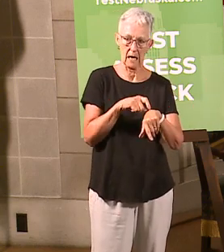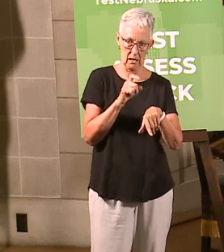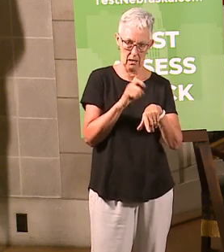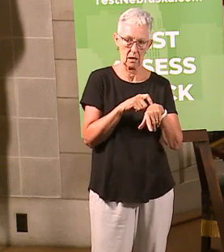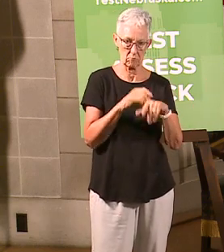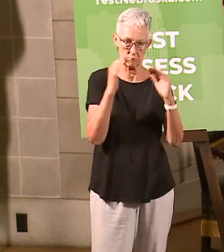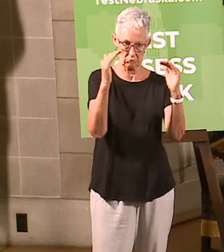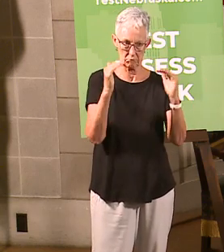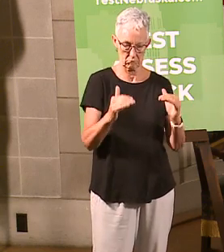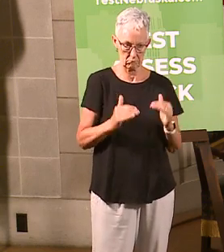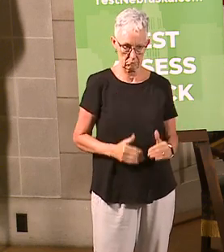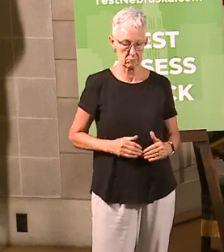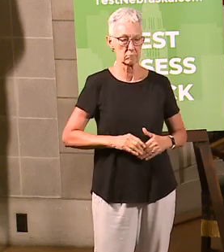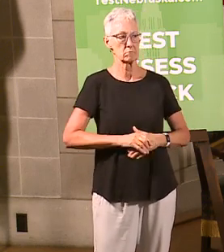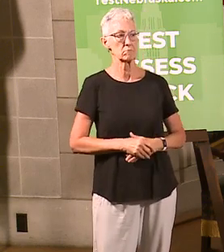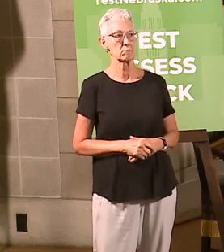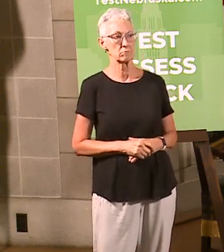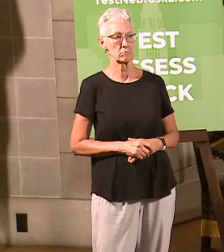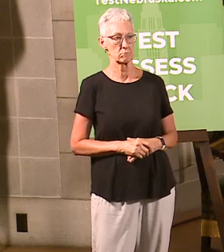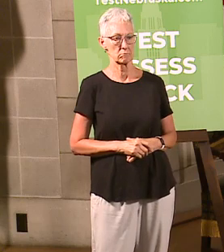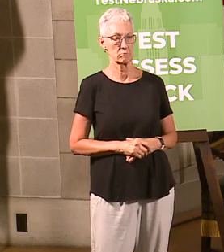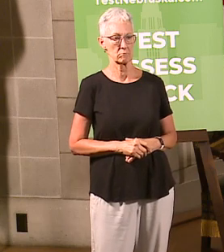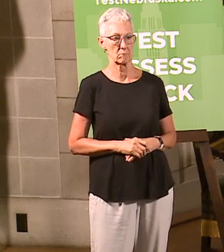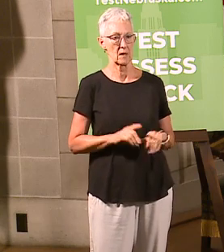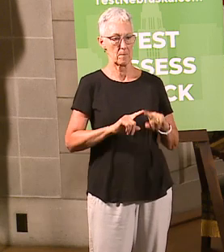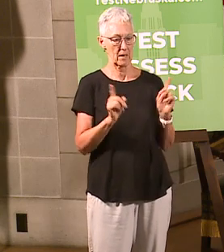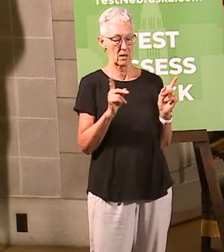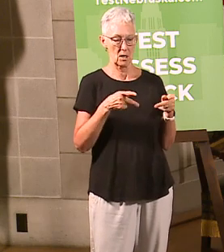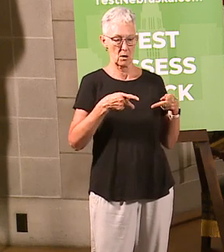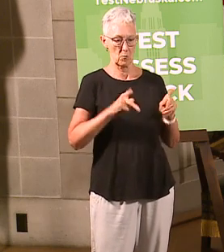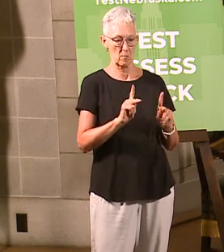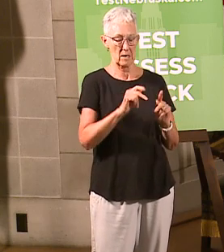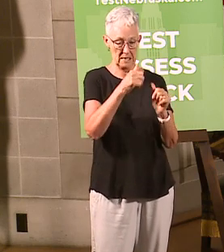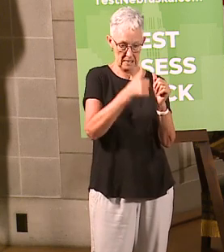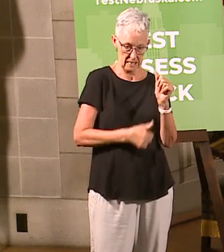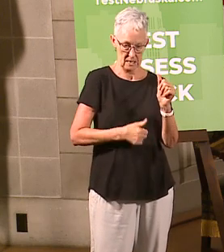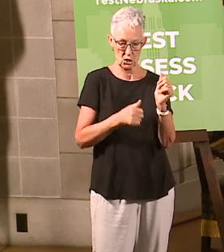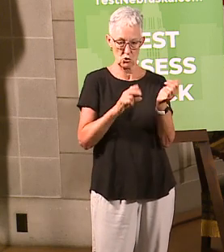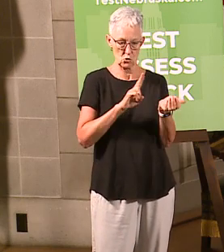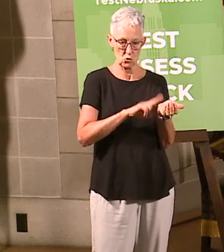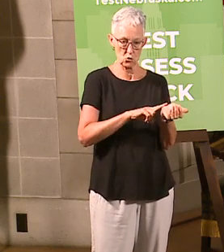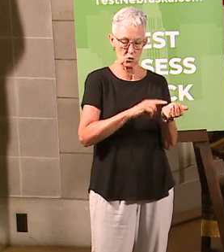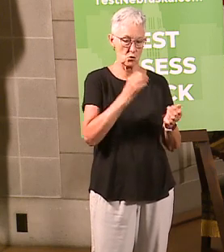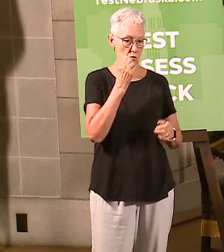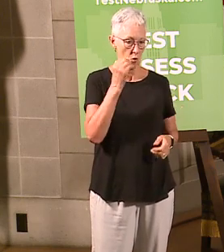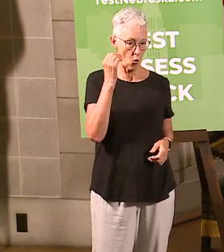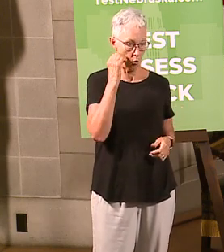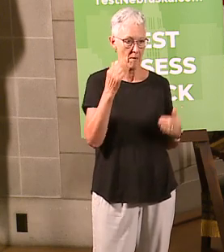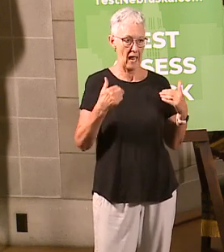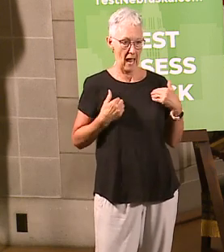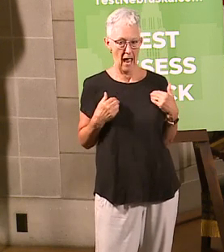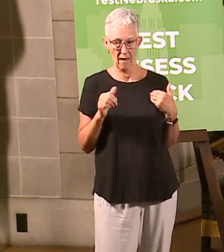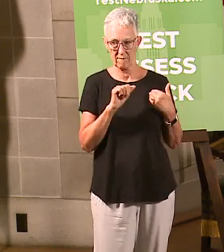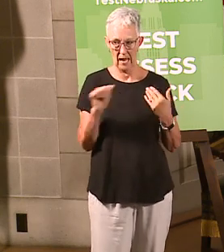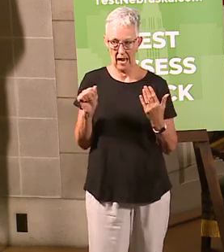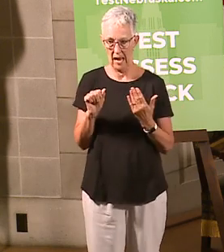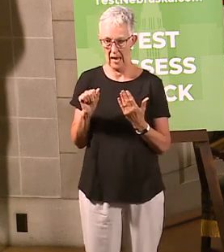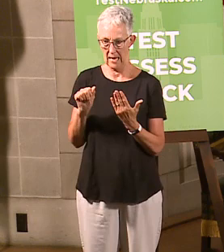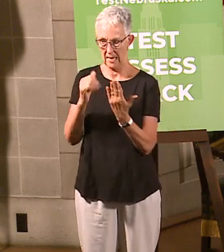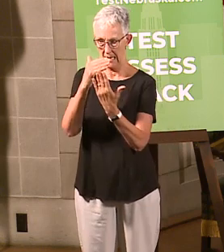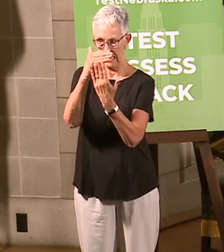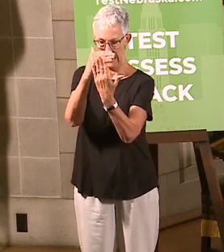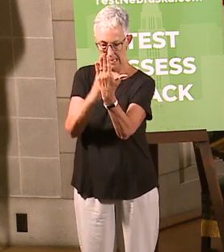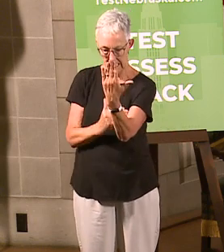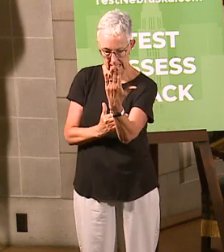about. So, but it really allows the facilities a standardized tool that can help them